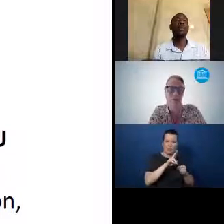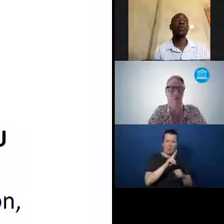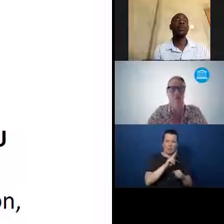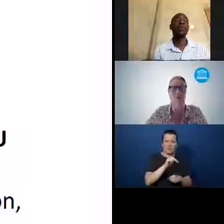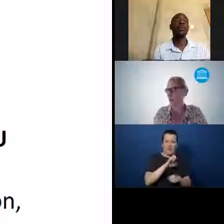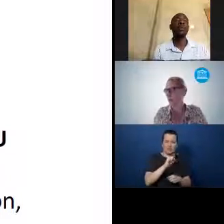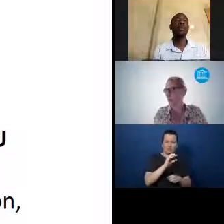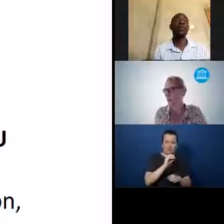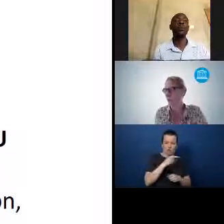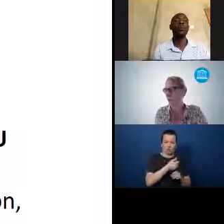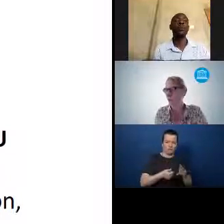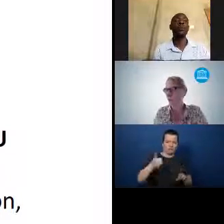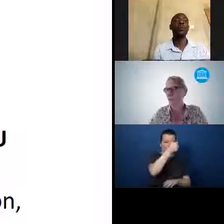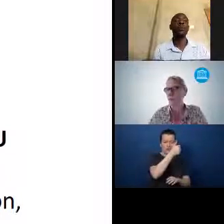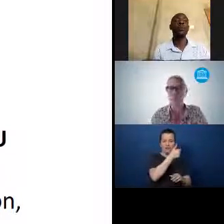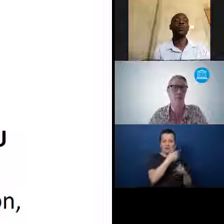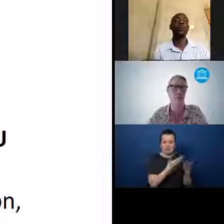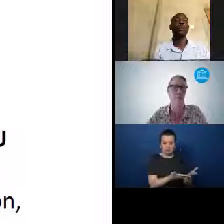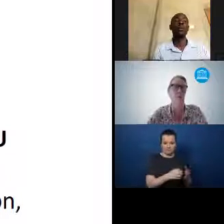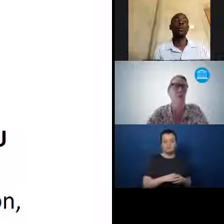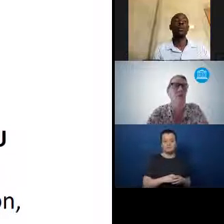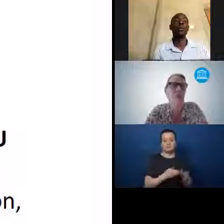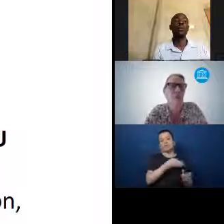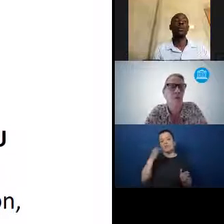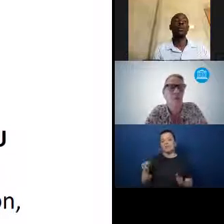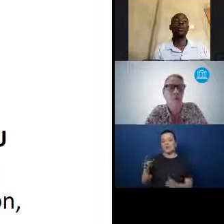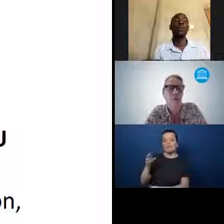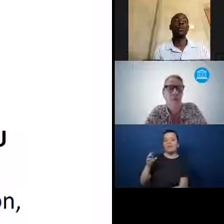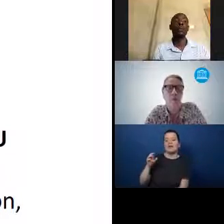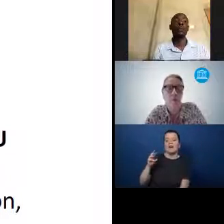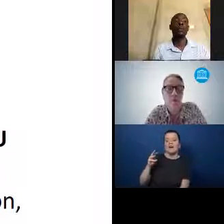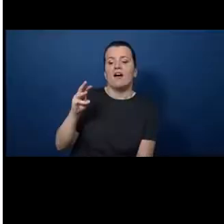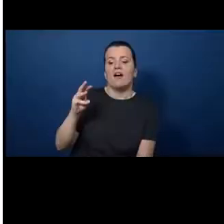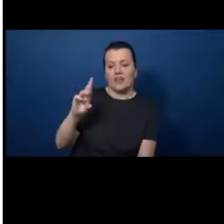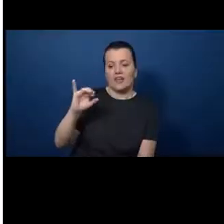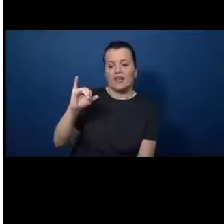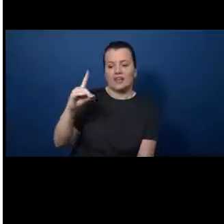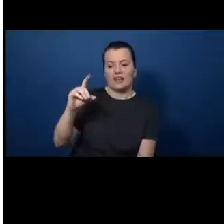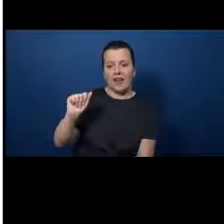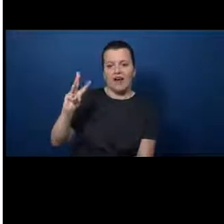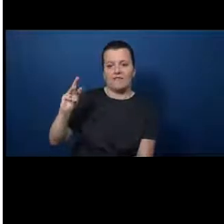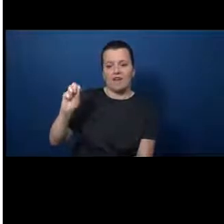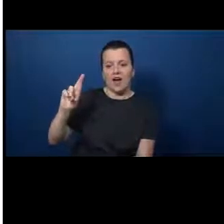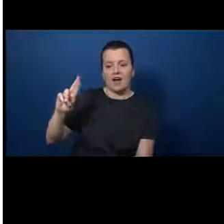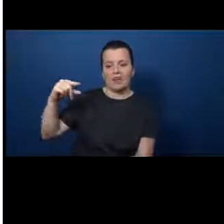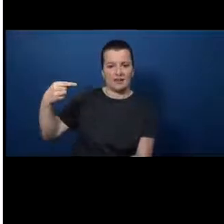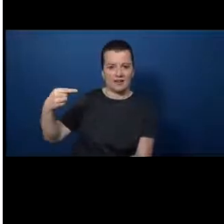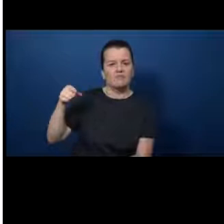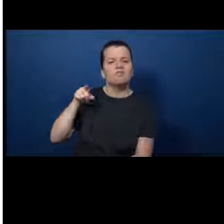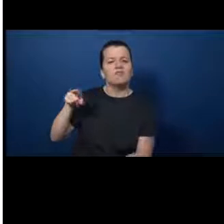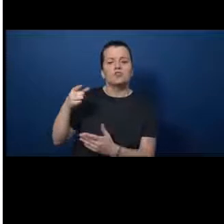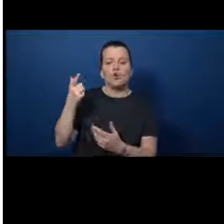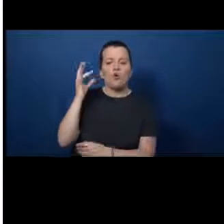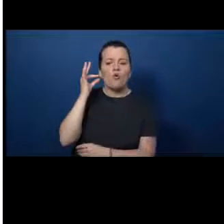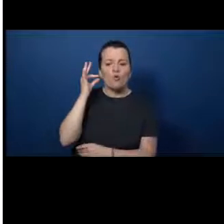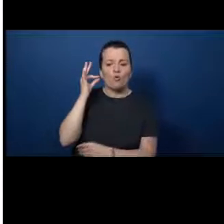a message recorded by Frida Wang, who is the managing director of the World Anti-Bullying Forum.